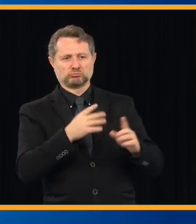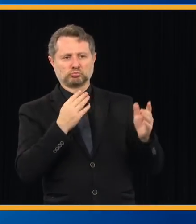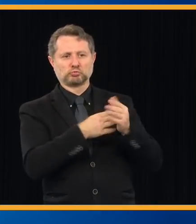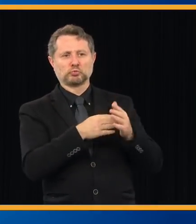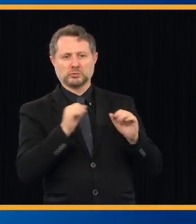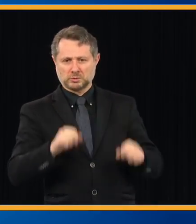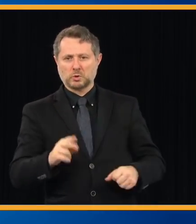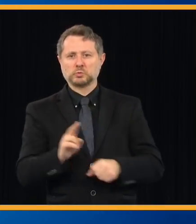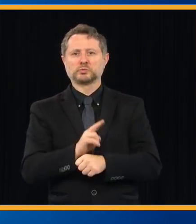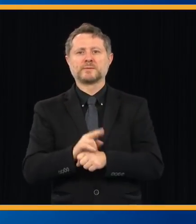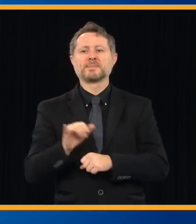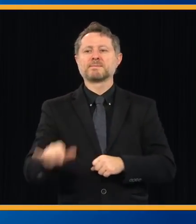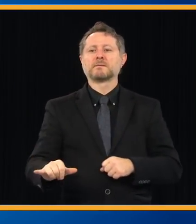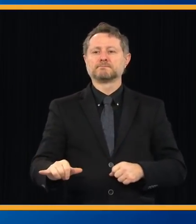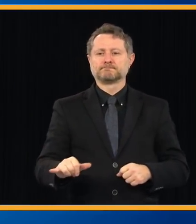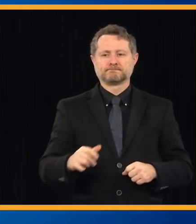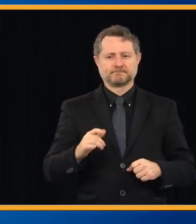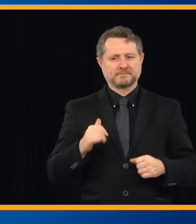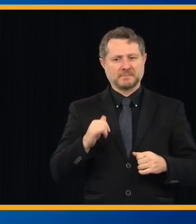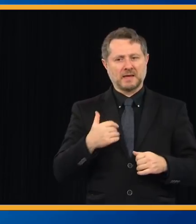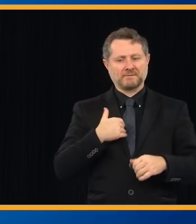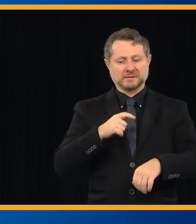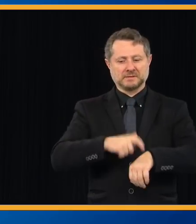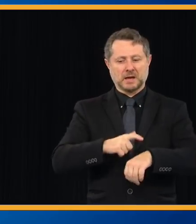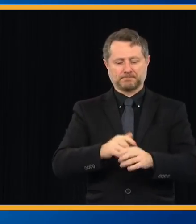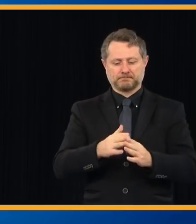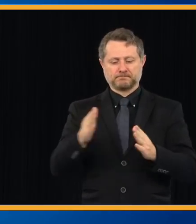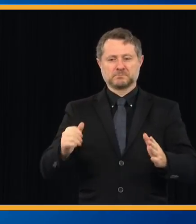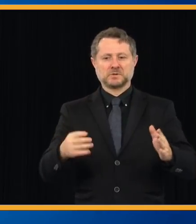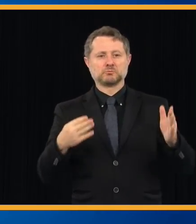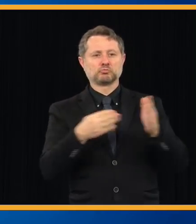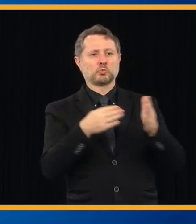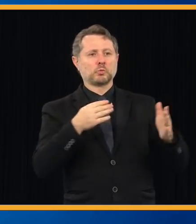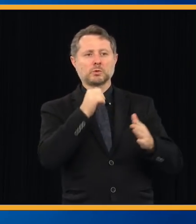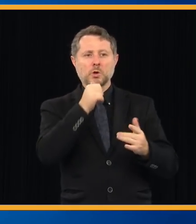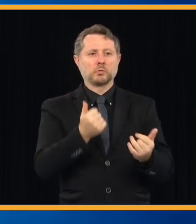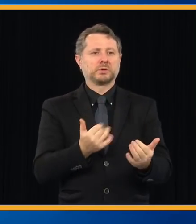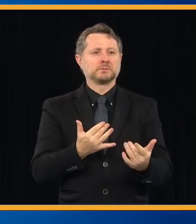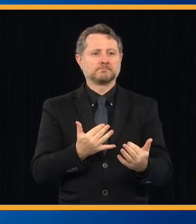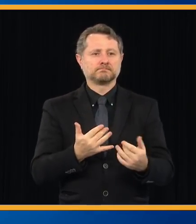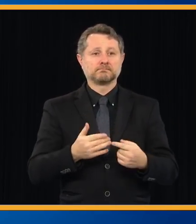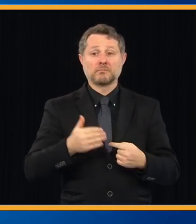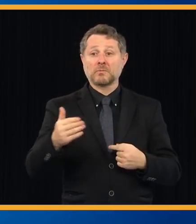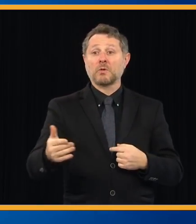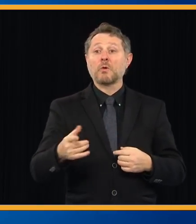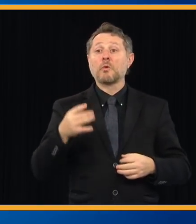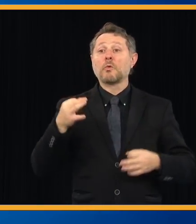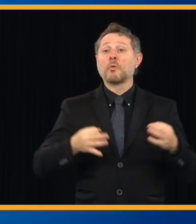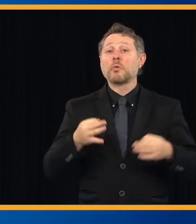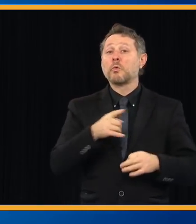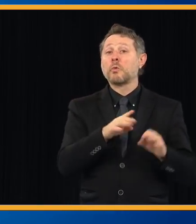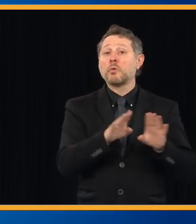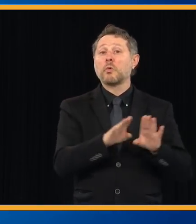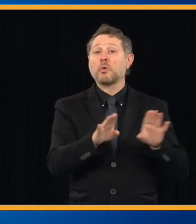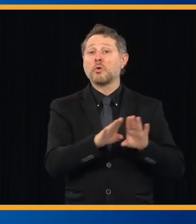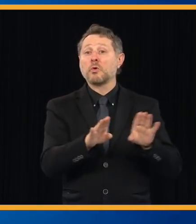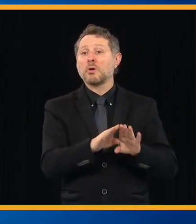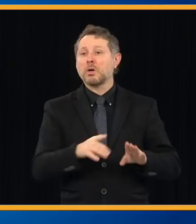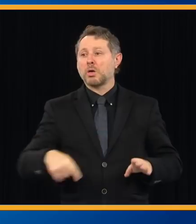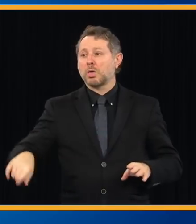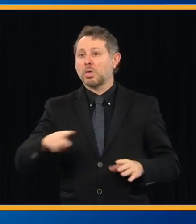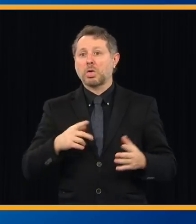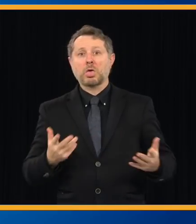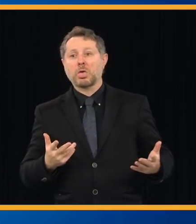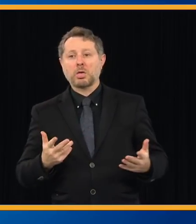that they could actually file the claim. Because of the reduction in court services, we want to extend